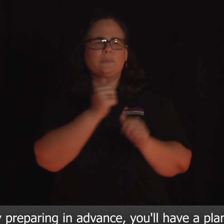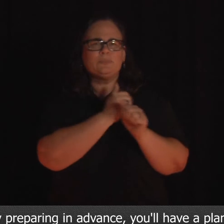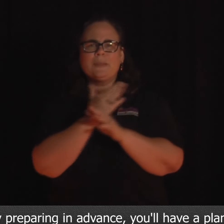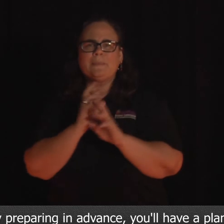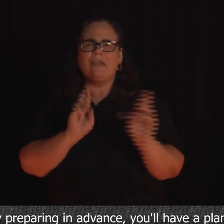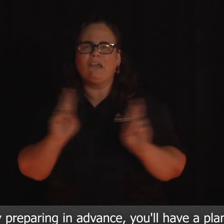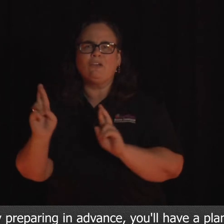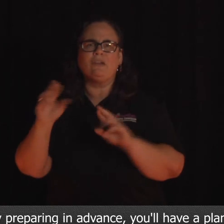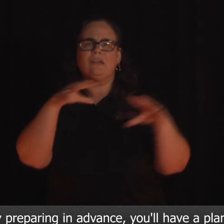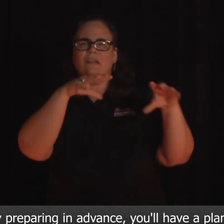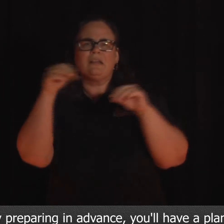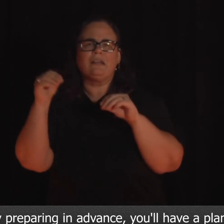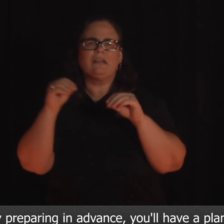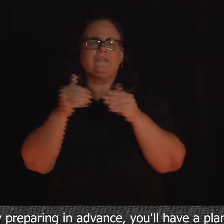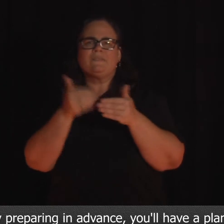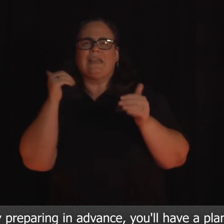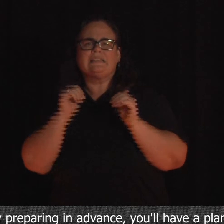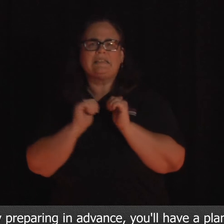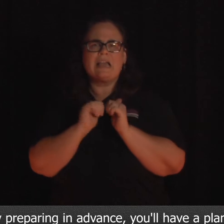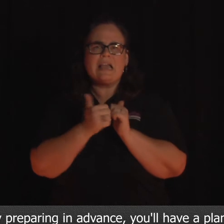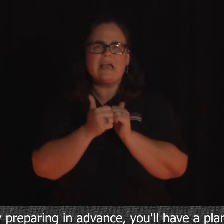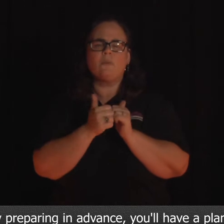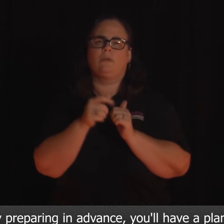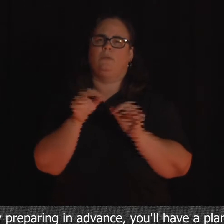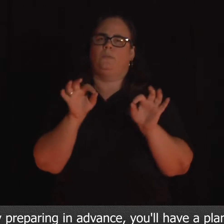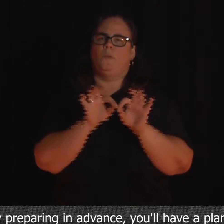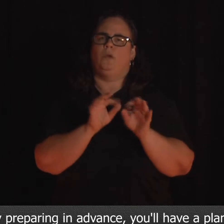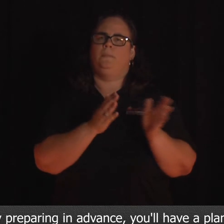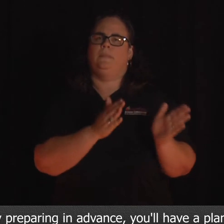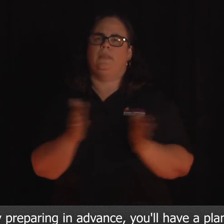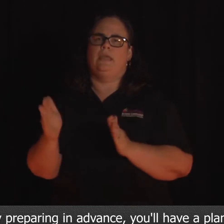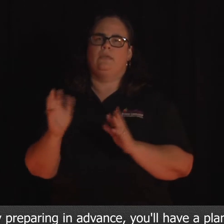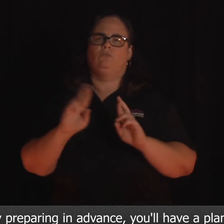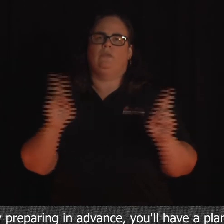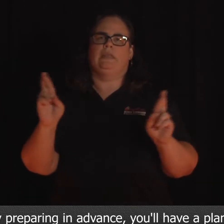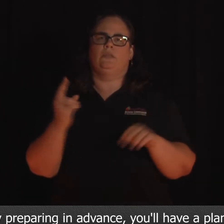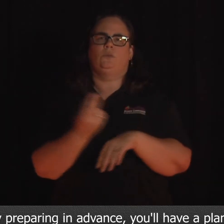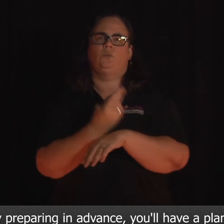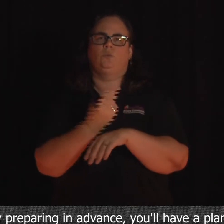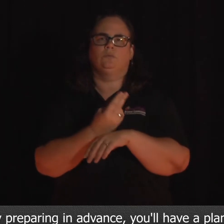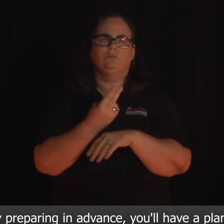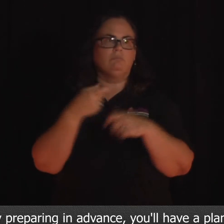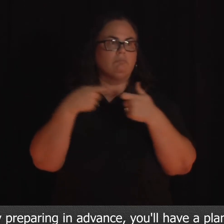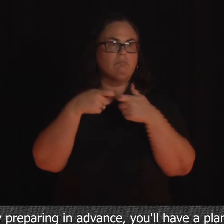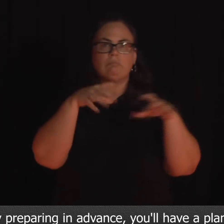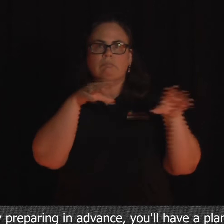By preparing in advance, you'll have a plan to use when the electricity goes out.